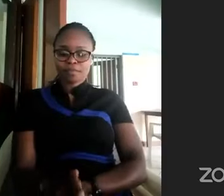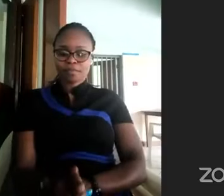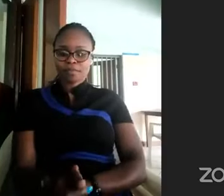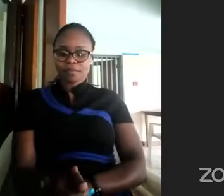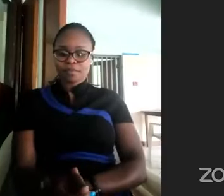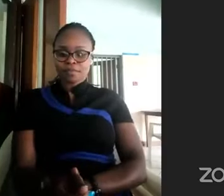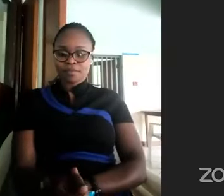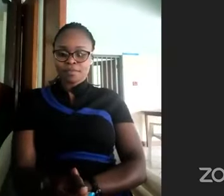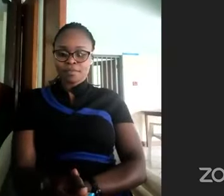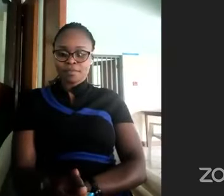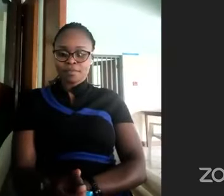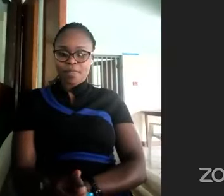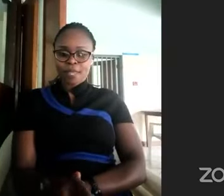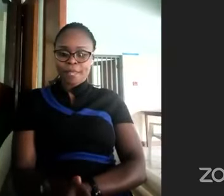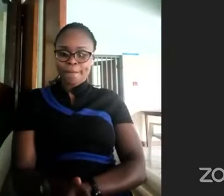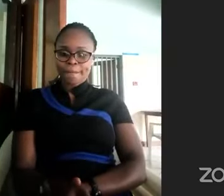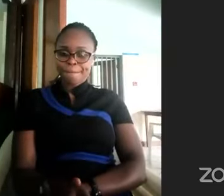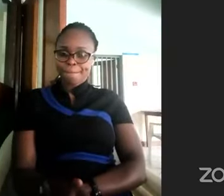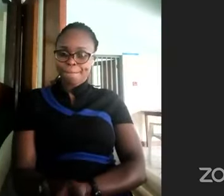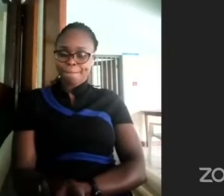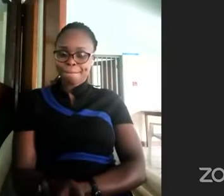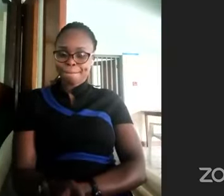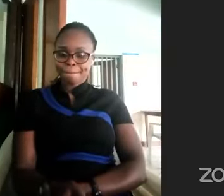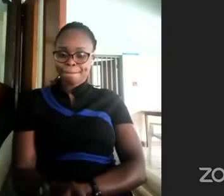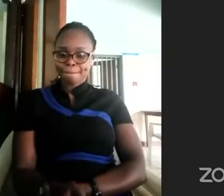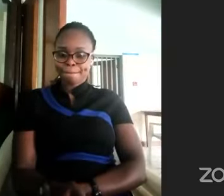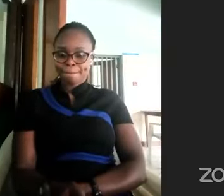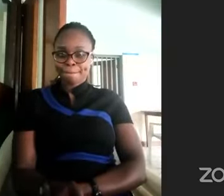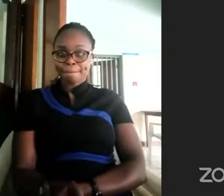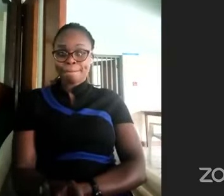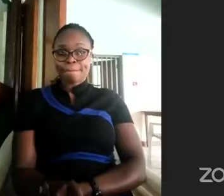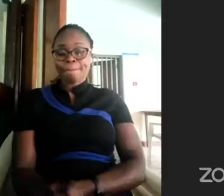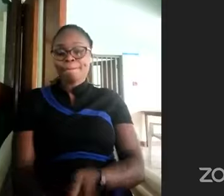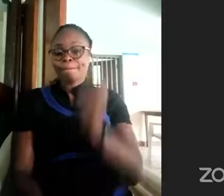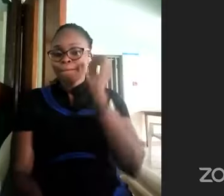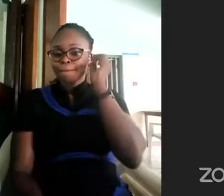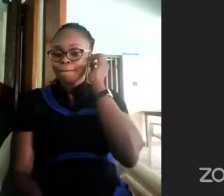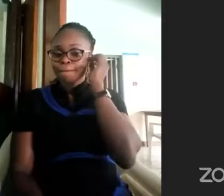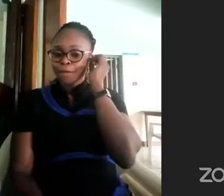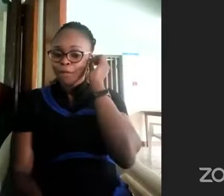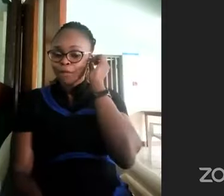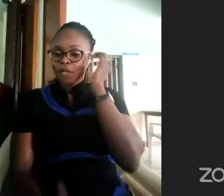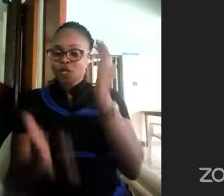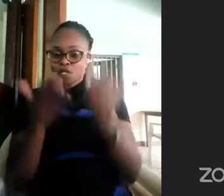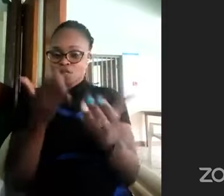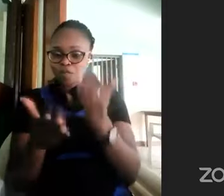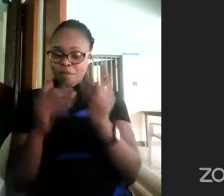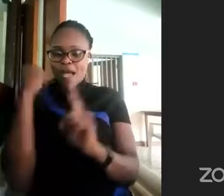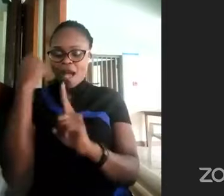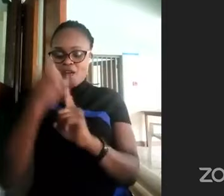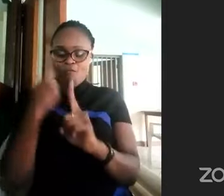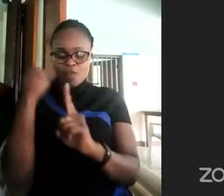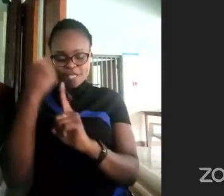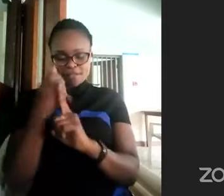advocacy also, we need to be present in every step so that we don't get to